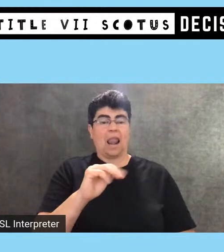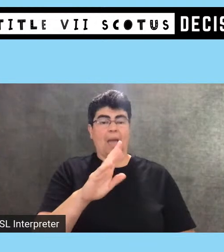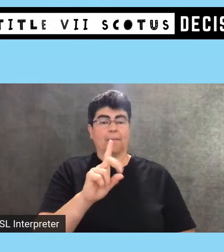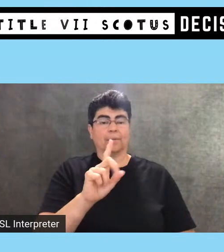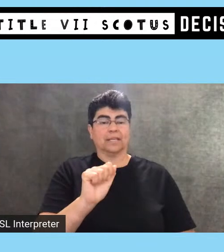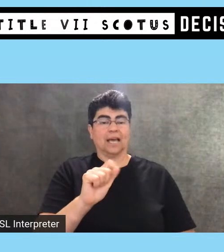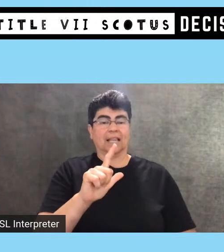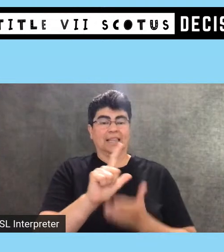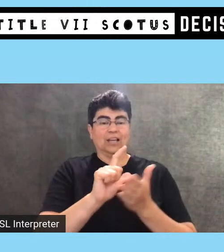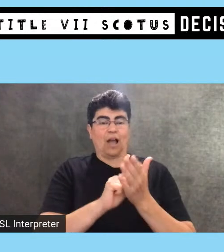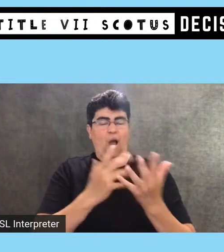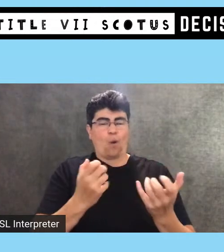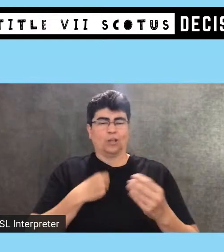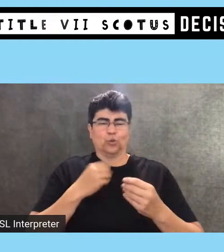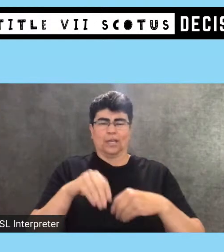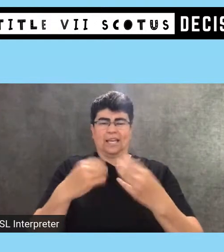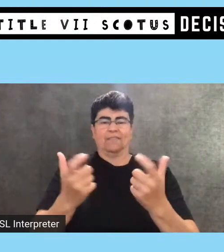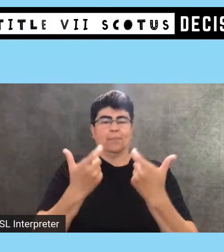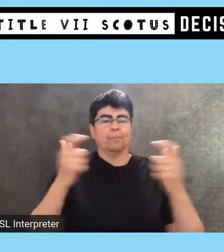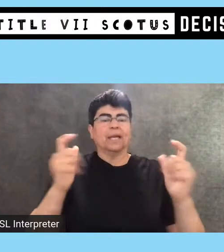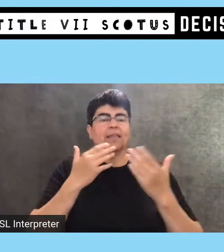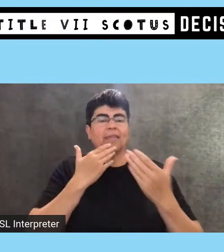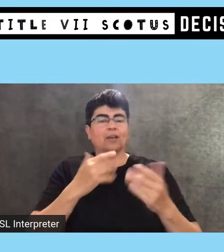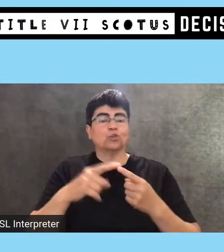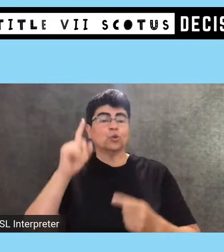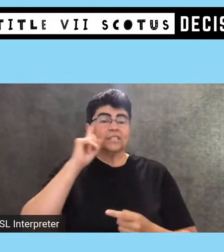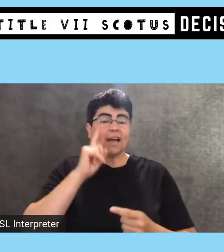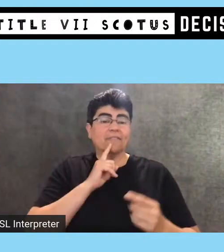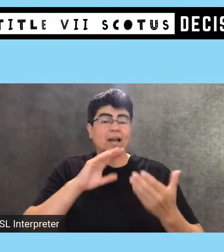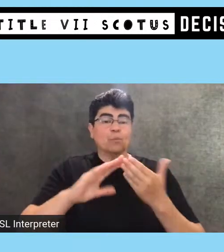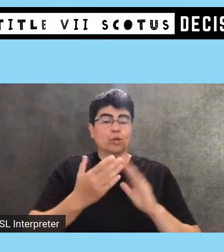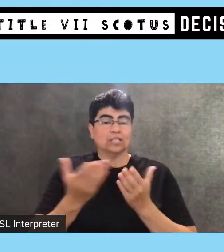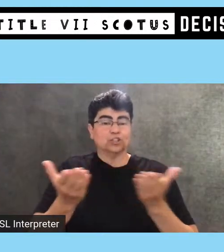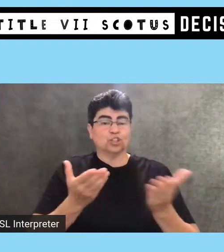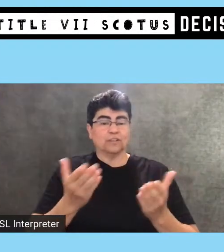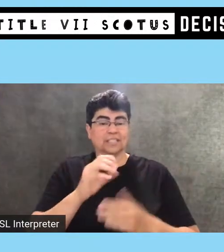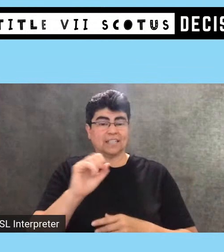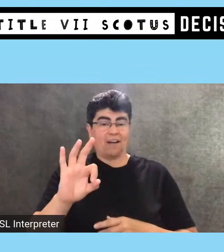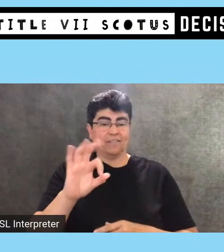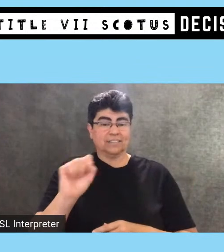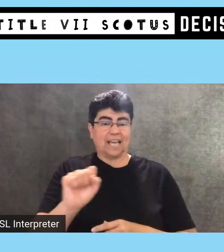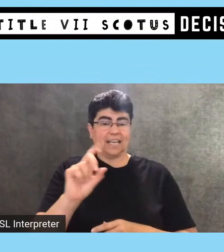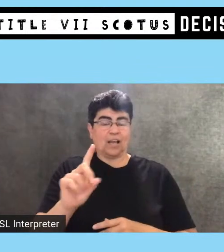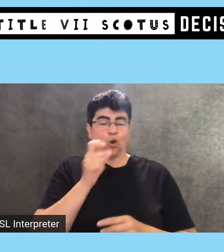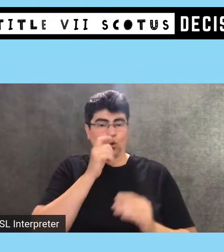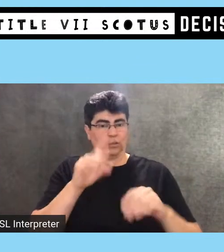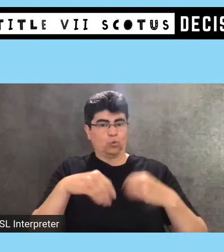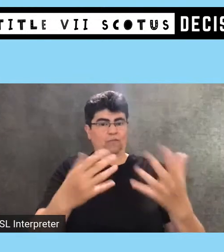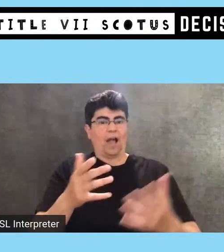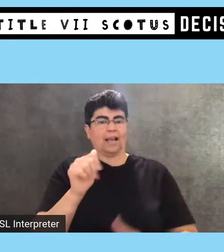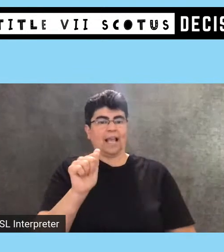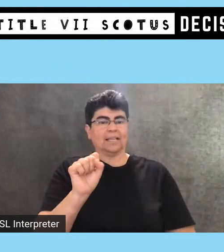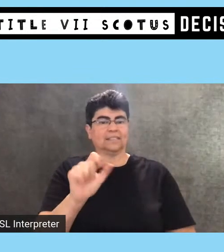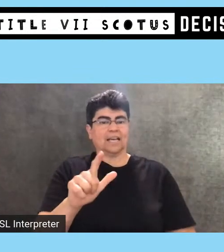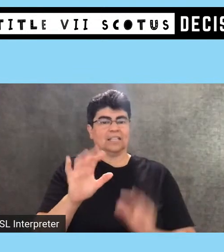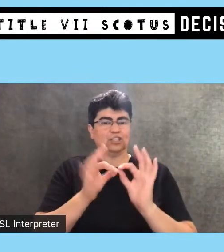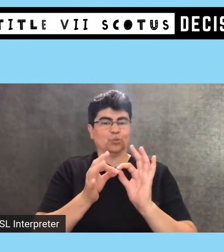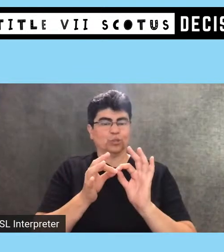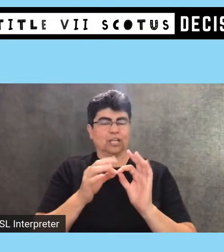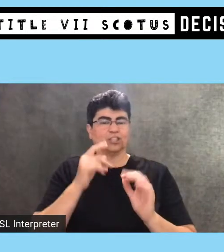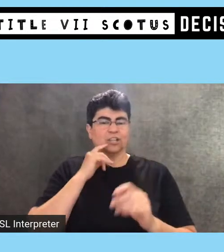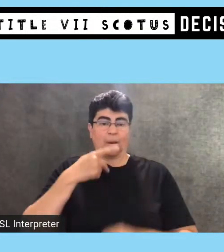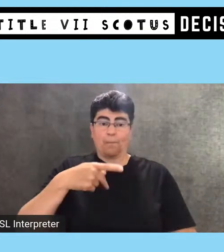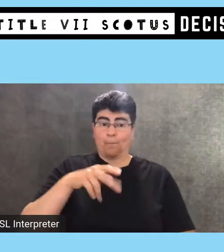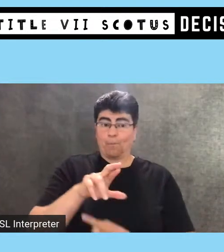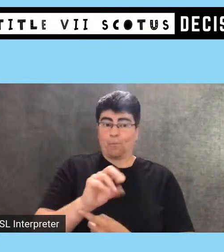want to give a big thank you to the Deaf Community Services of San Diego, who is providing the ASL interpretation pro